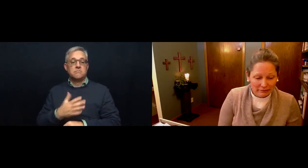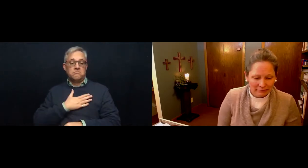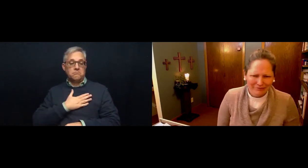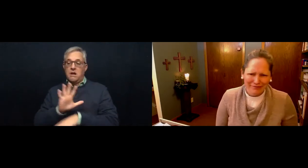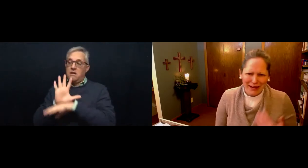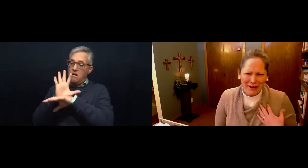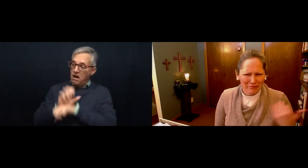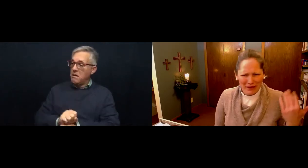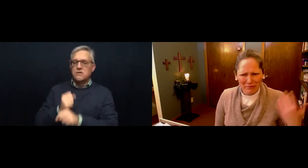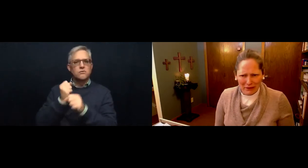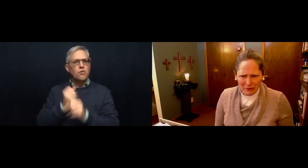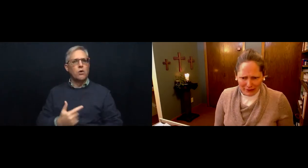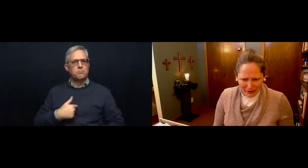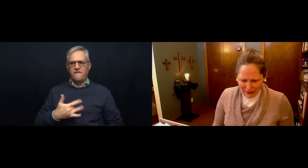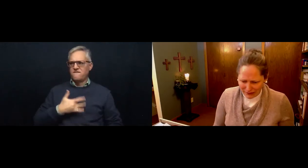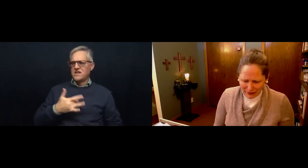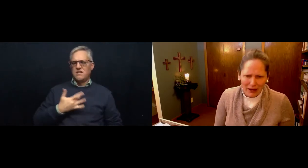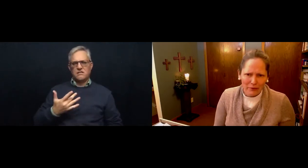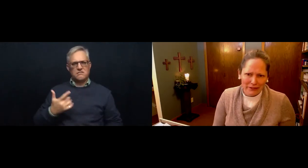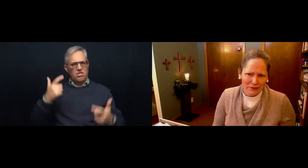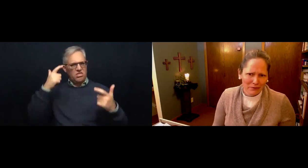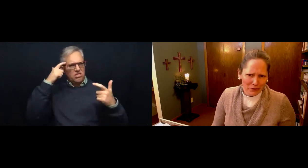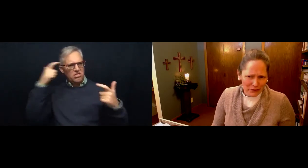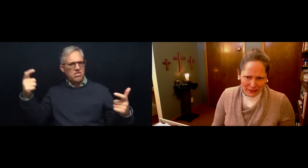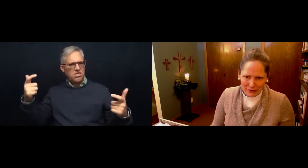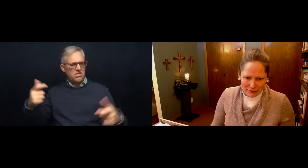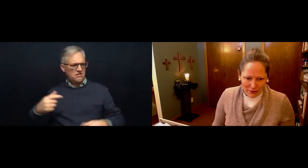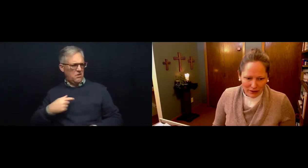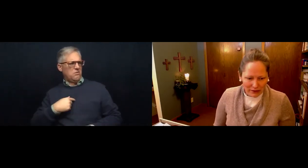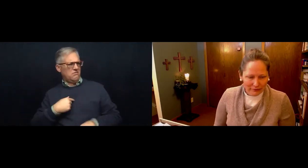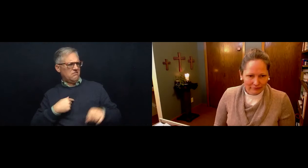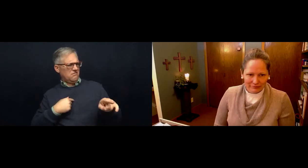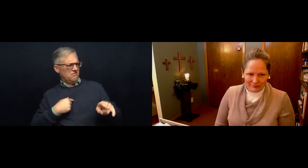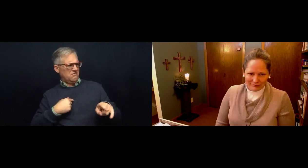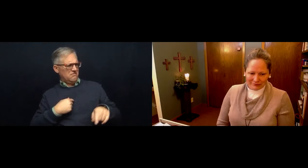resentment. I'm better than that. I wouldn't do those things wrong.